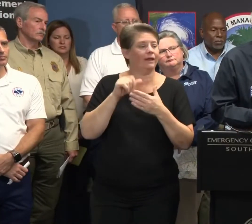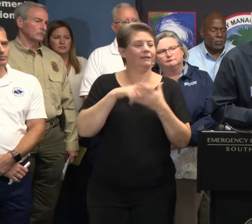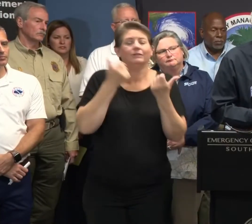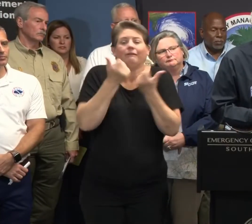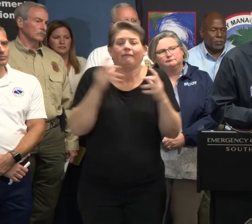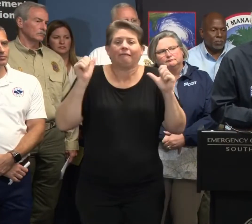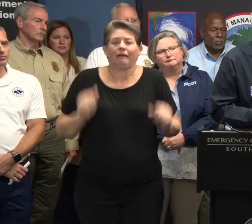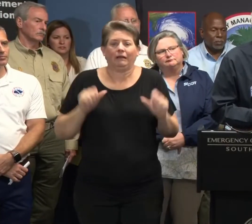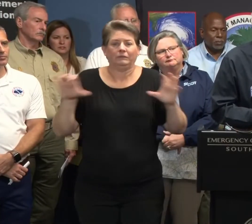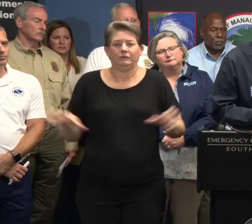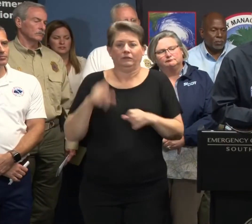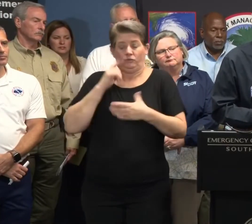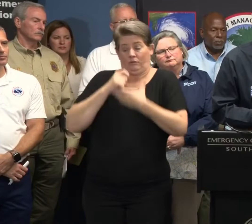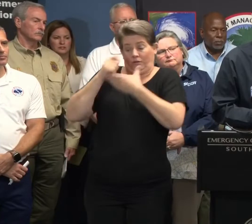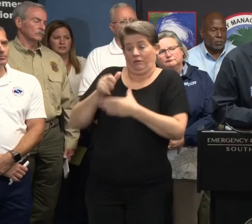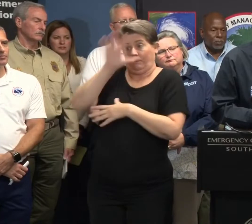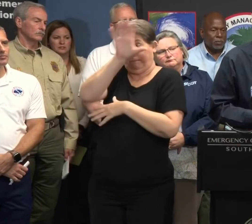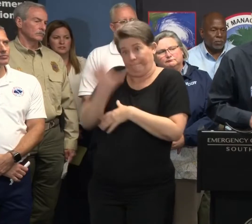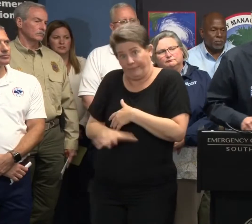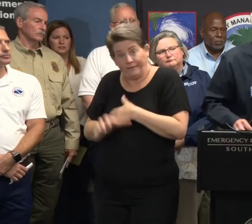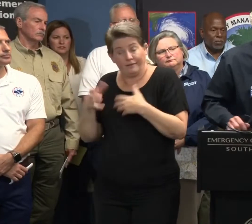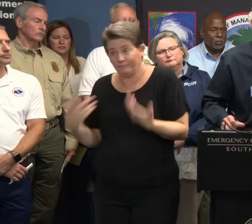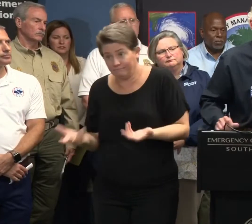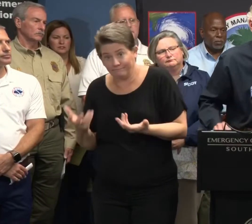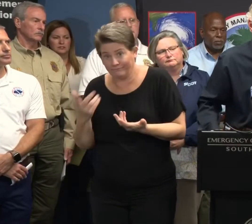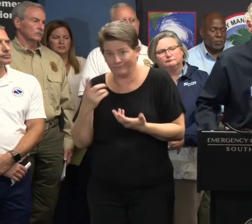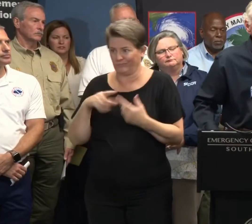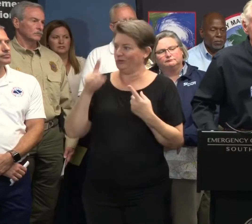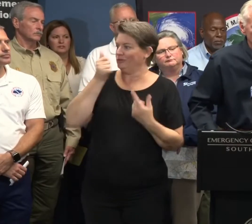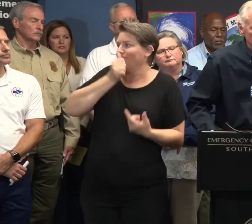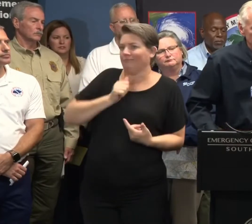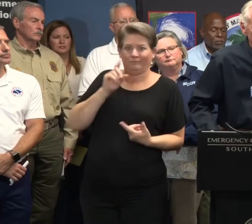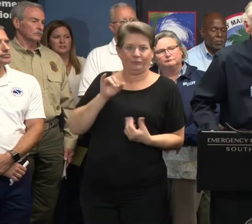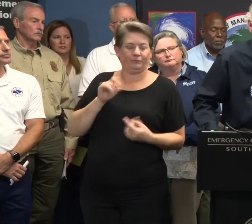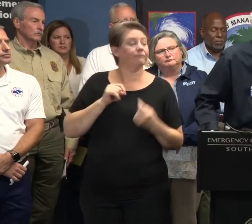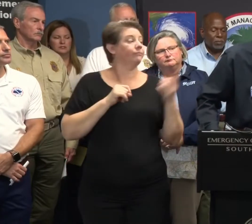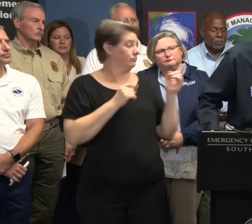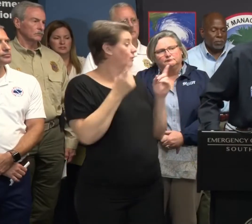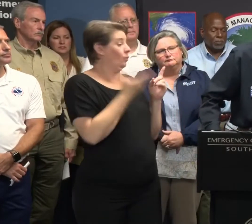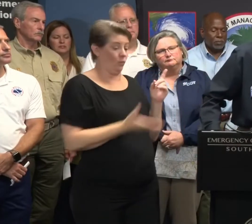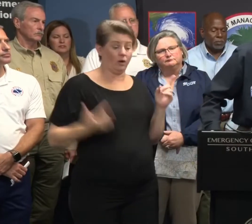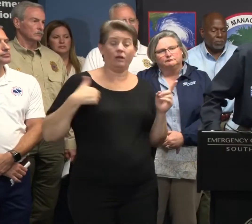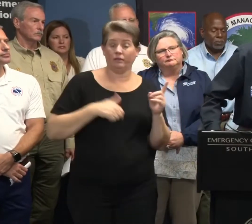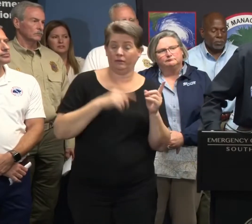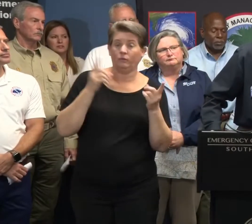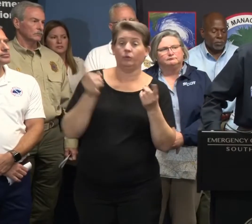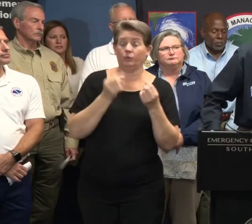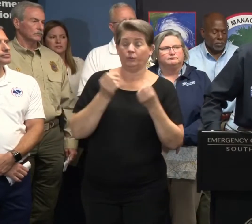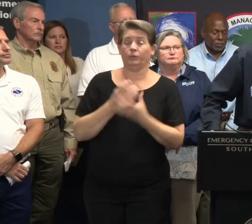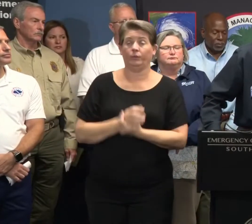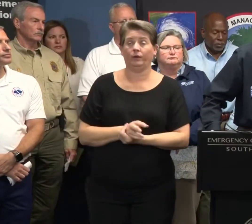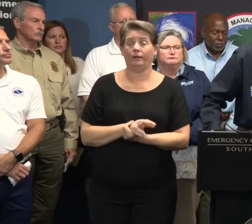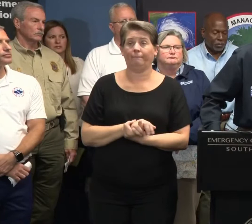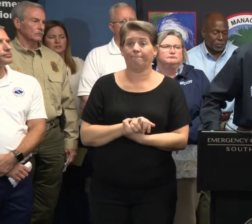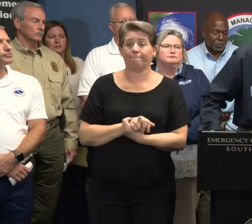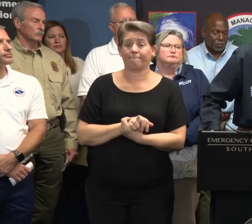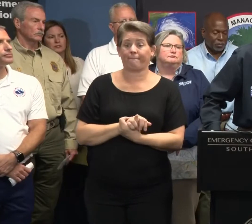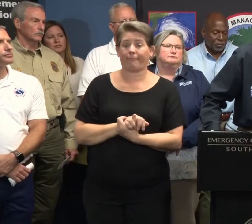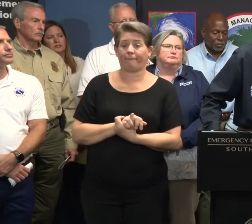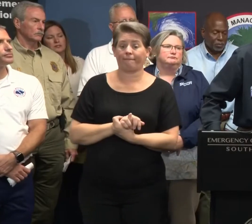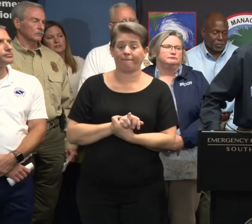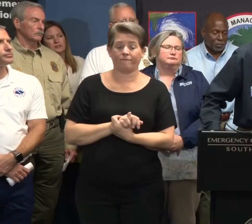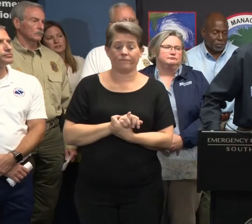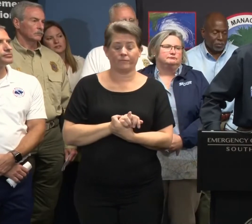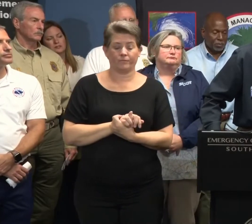coastal areas in events like this, or is this just something you have to bear? Well, one of the things we do, and of course that's one reason we have so much